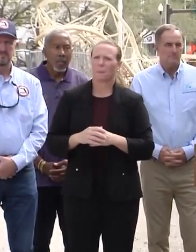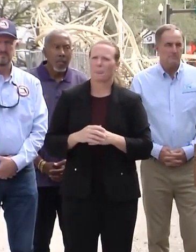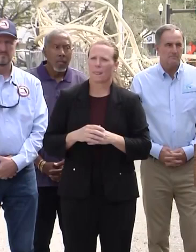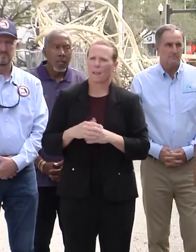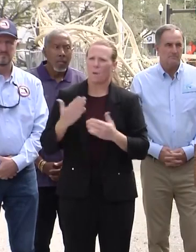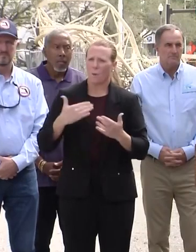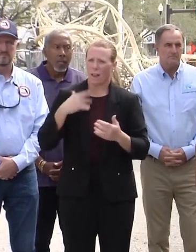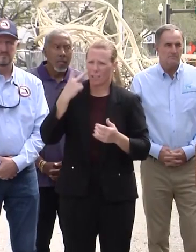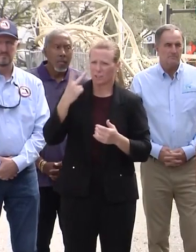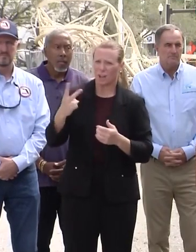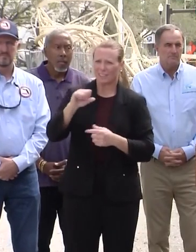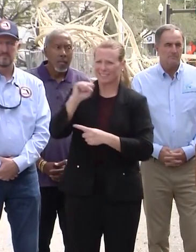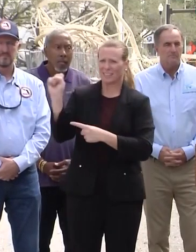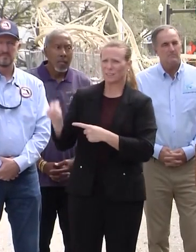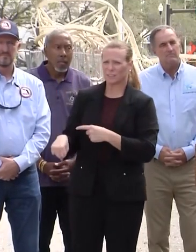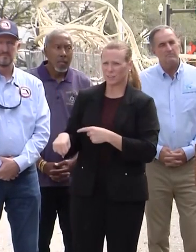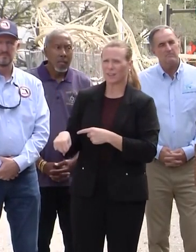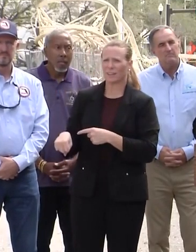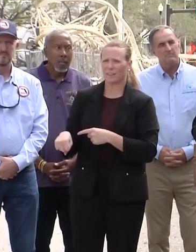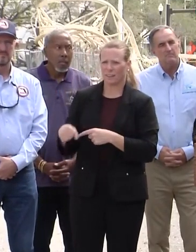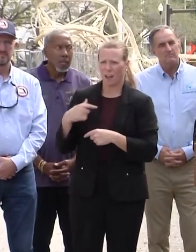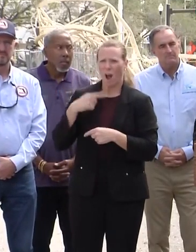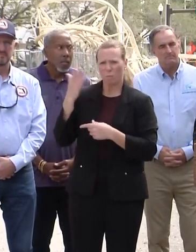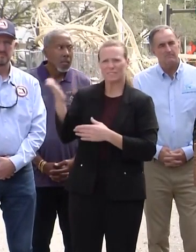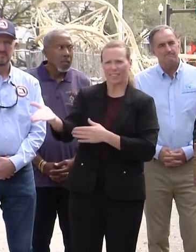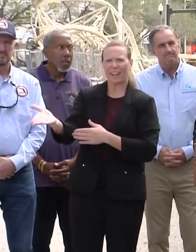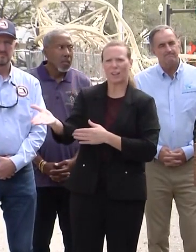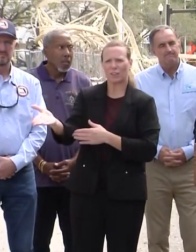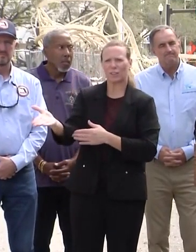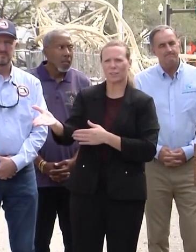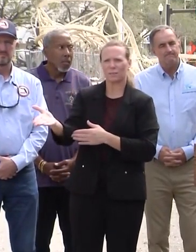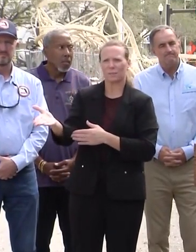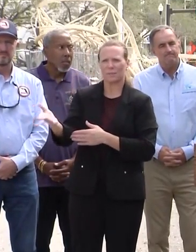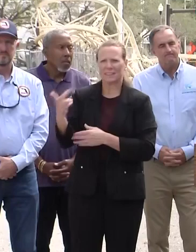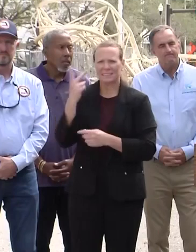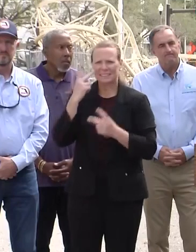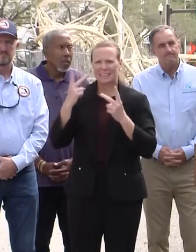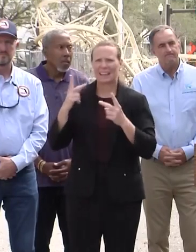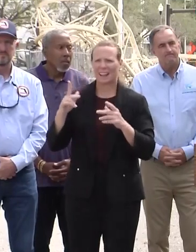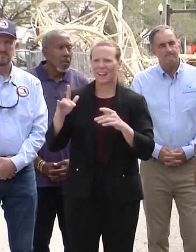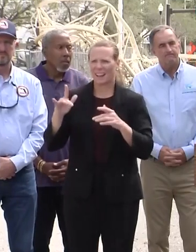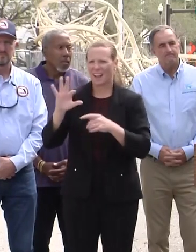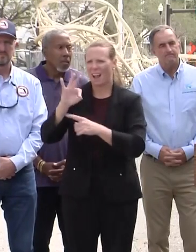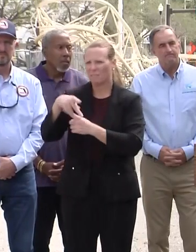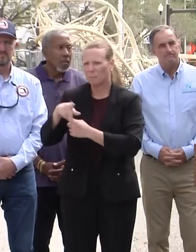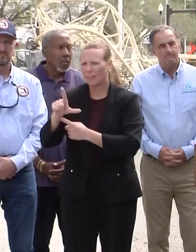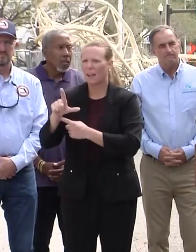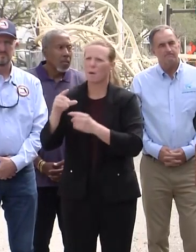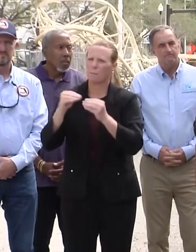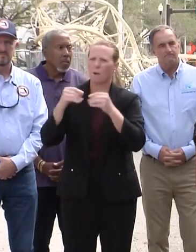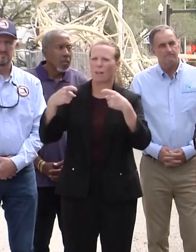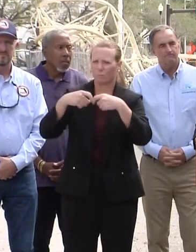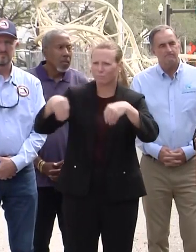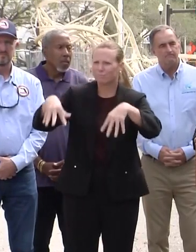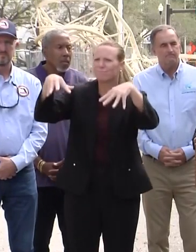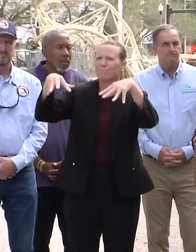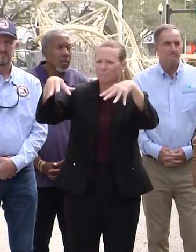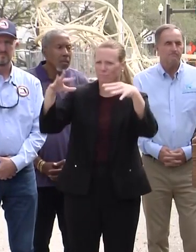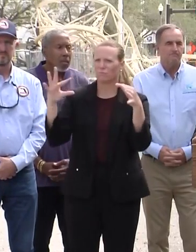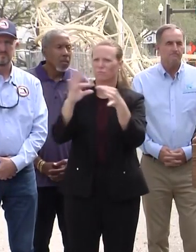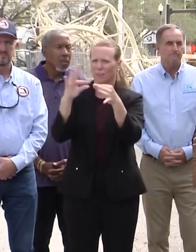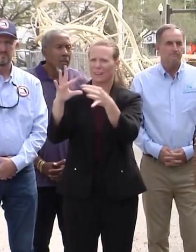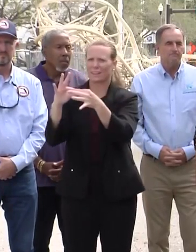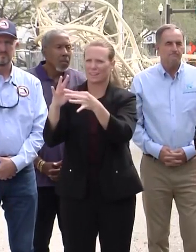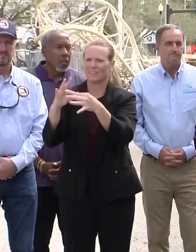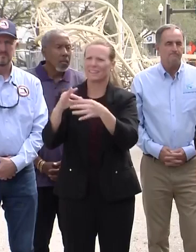in Sarasota when I was down there, that you're looking likely with FPL probably more just re-energizing, reconnect, rather than having